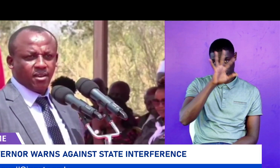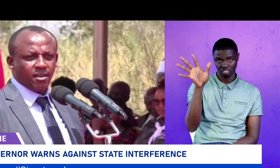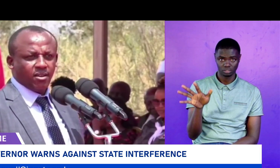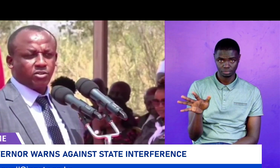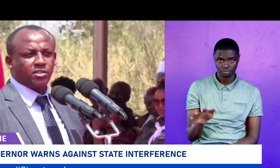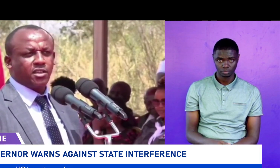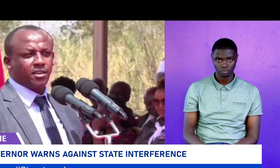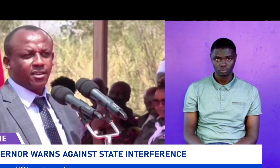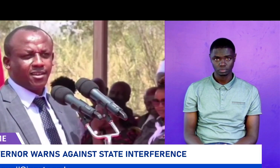Sisikiki?